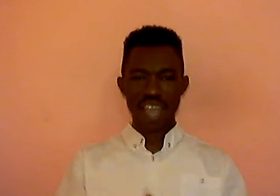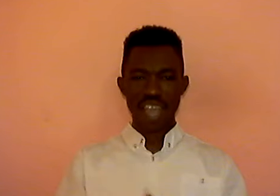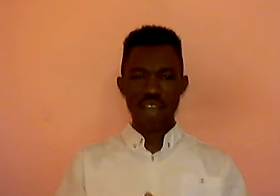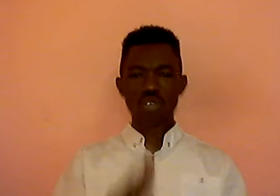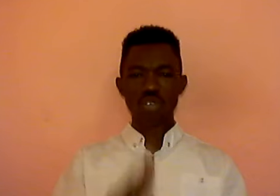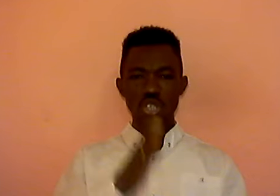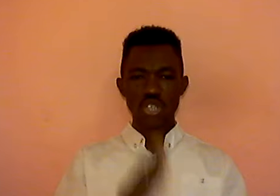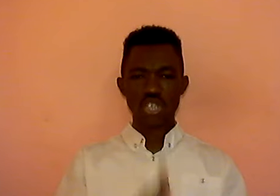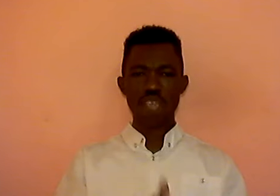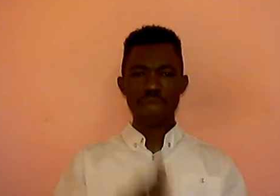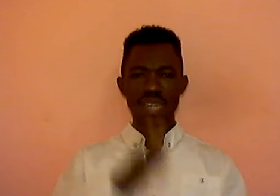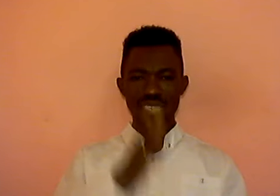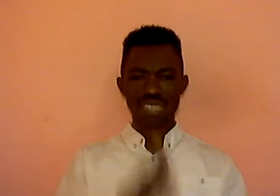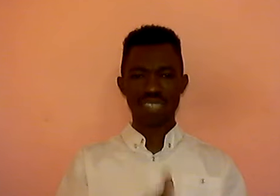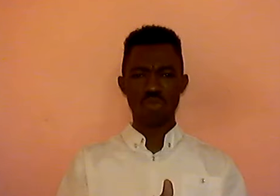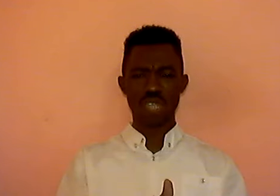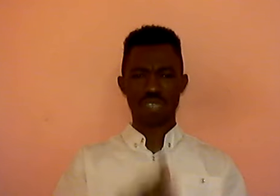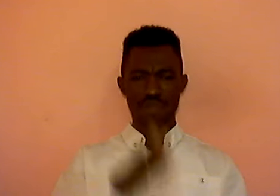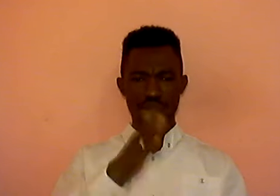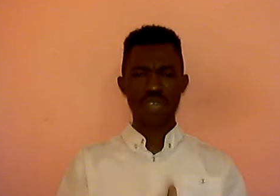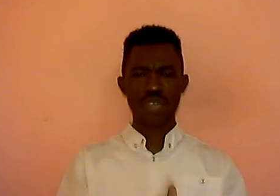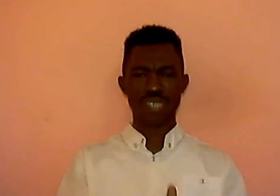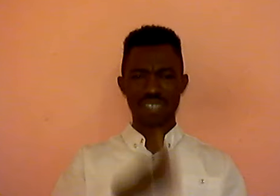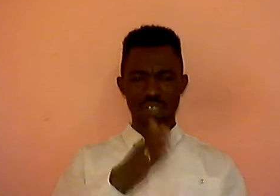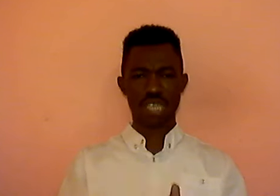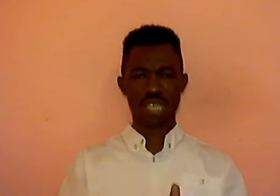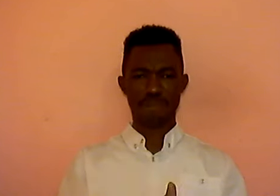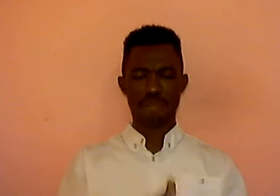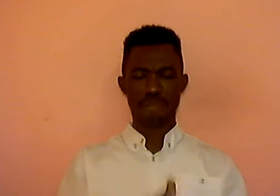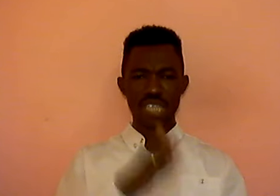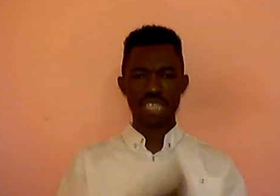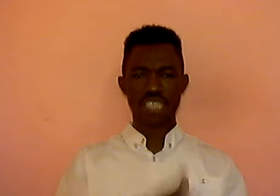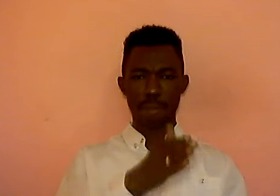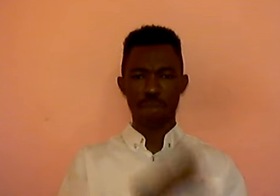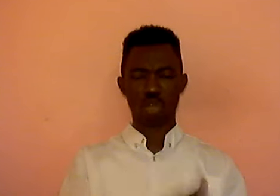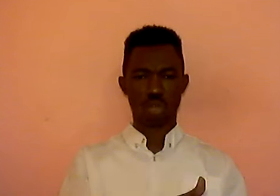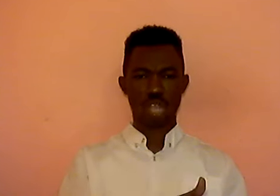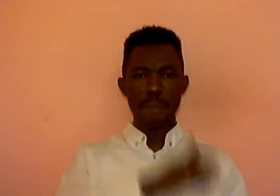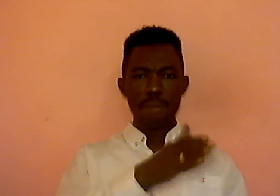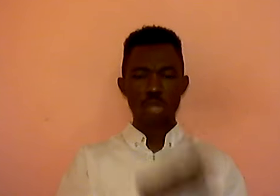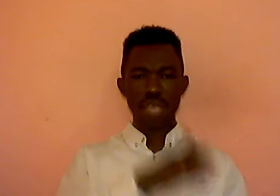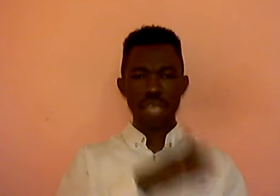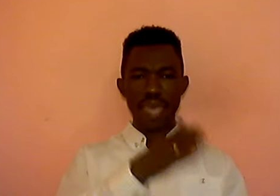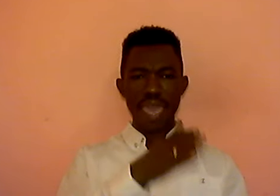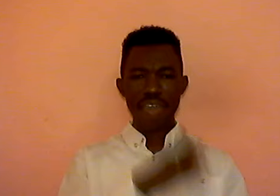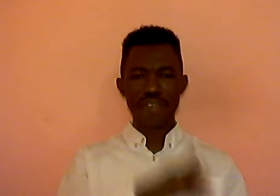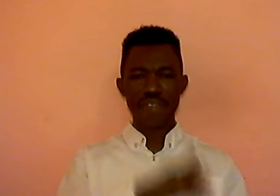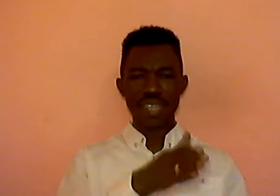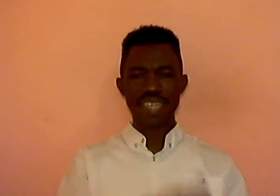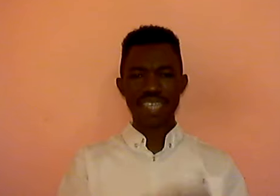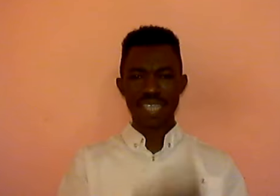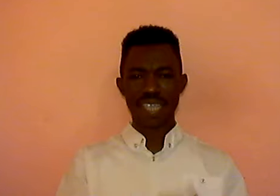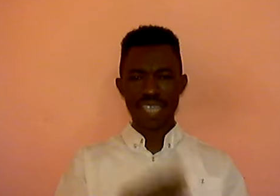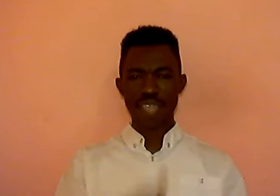Now, shame and disgrace, poverty stricken is their portion, because everything is taken